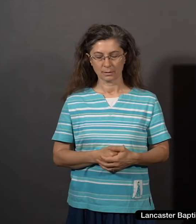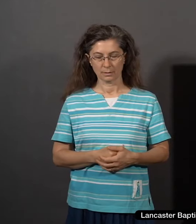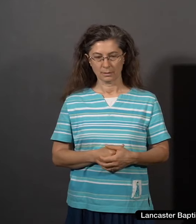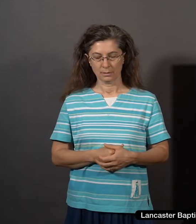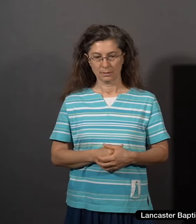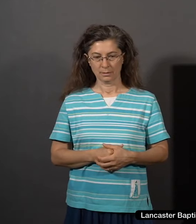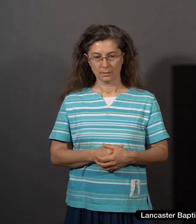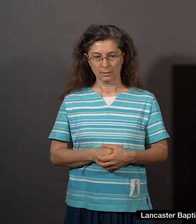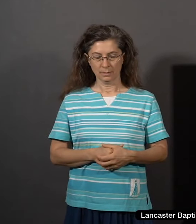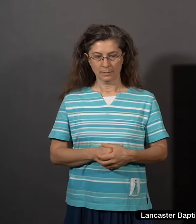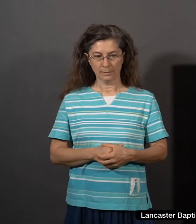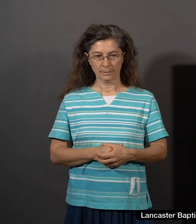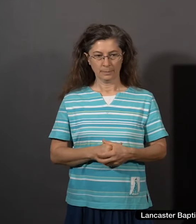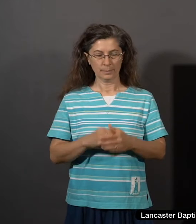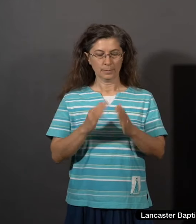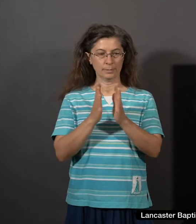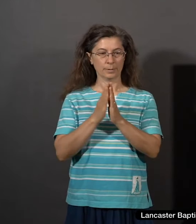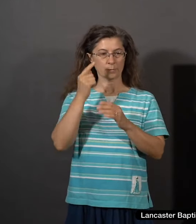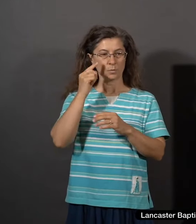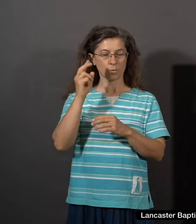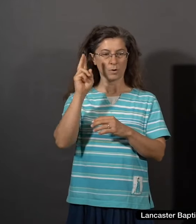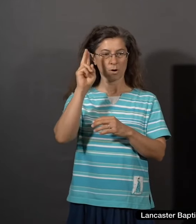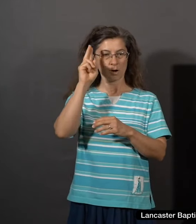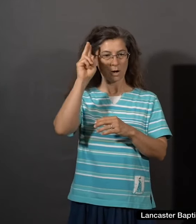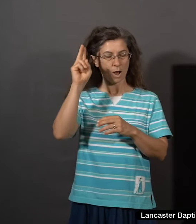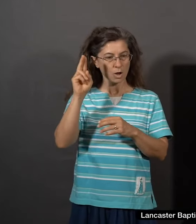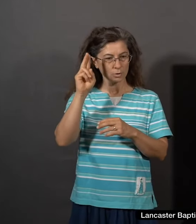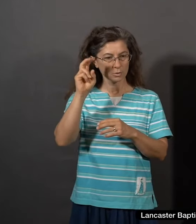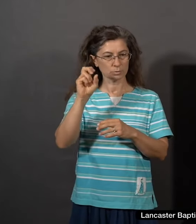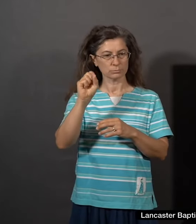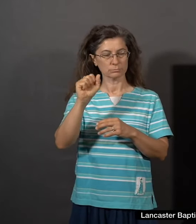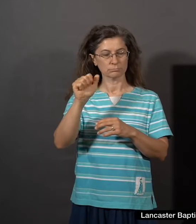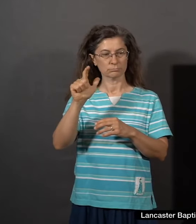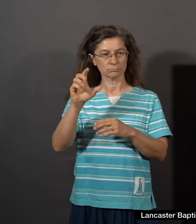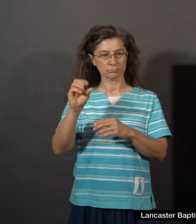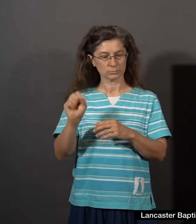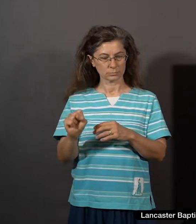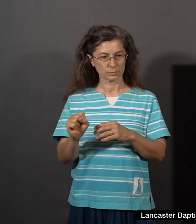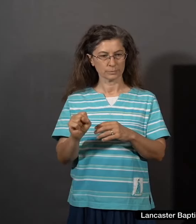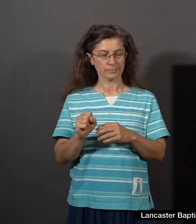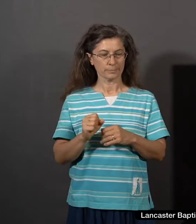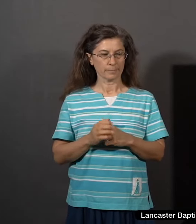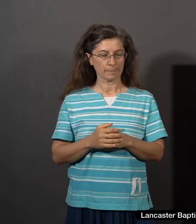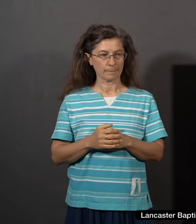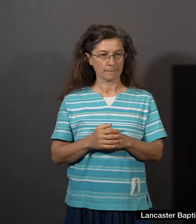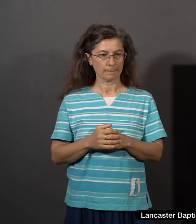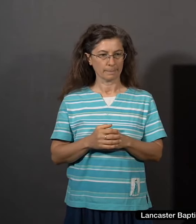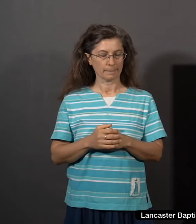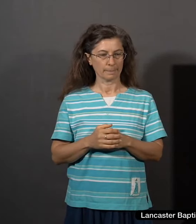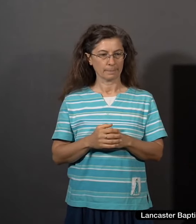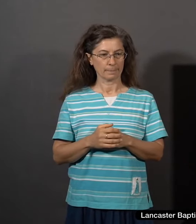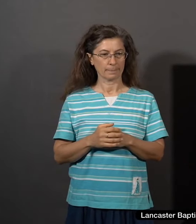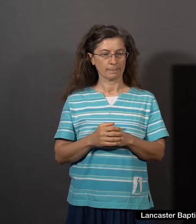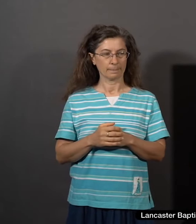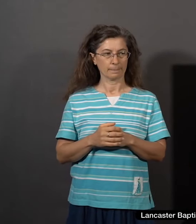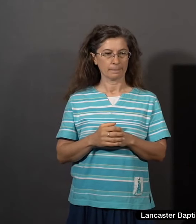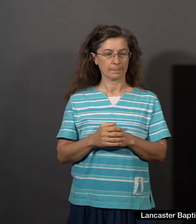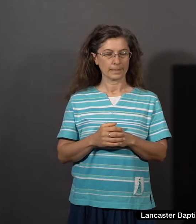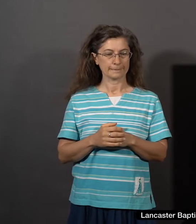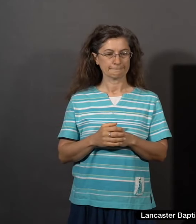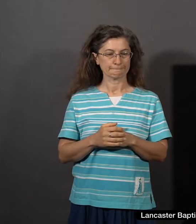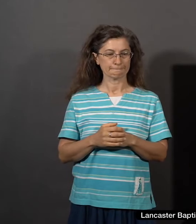saldana for their uncle carlos uh cory anderson praise god the husband's got a house we're thankful for that